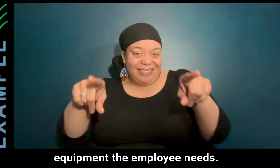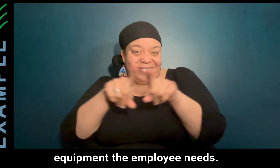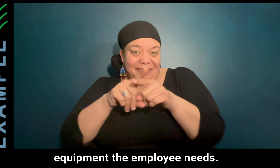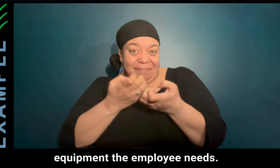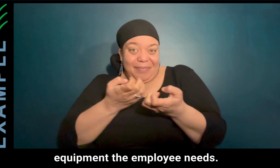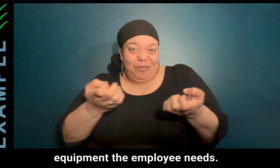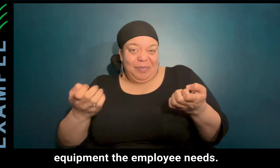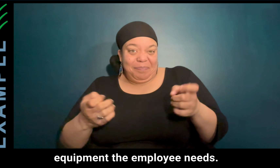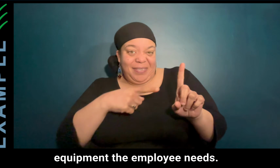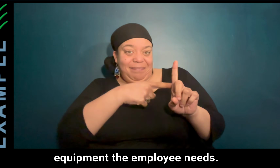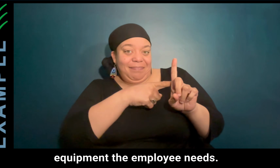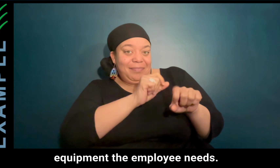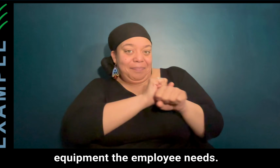needs.